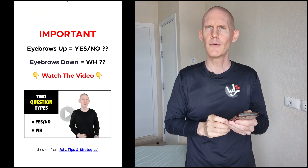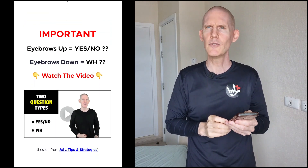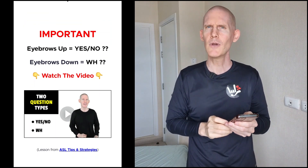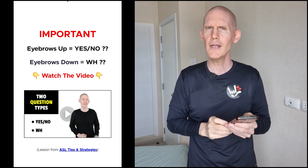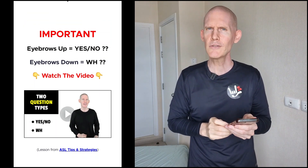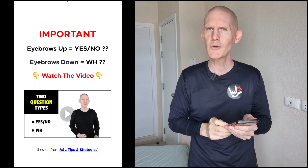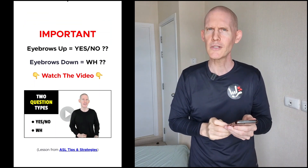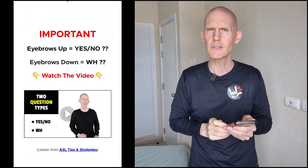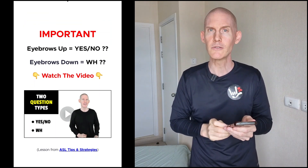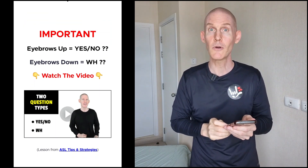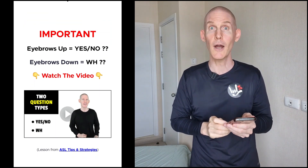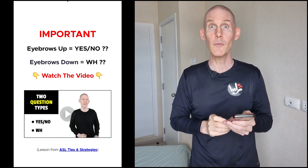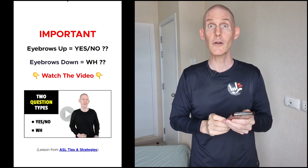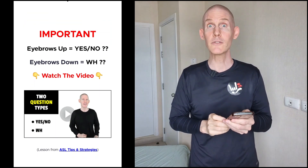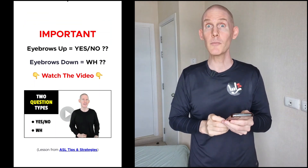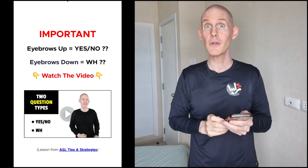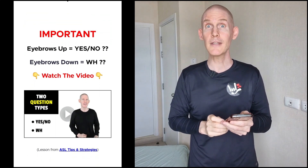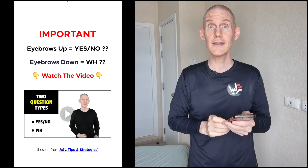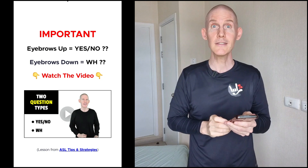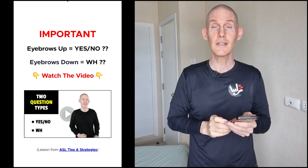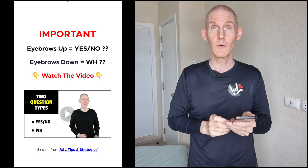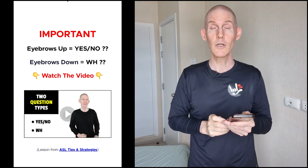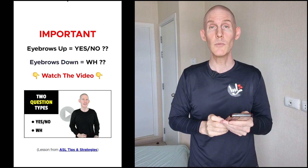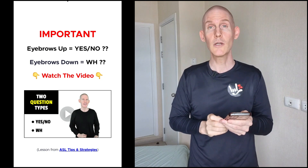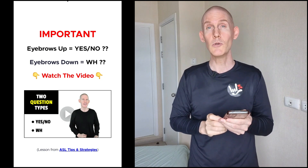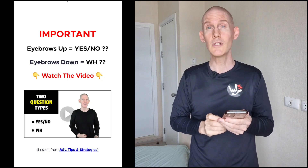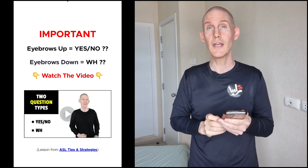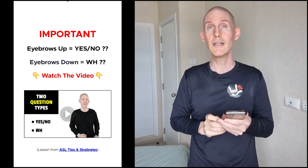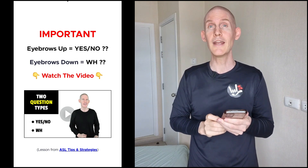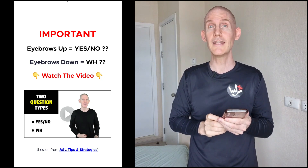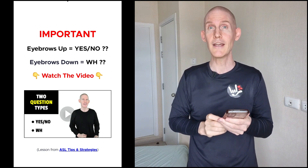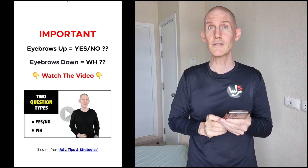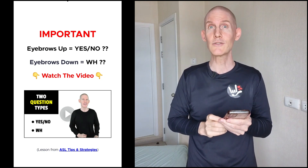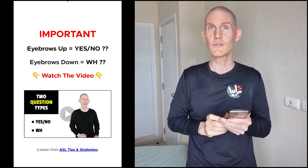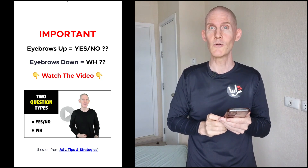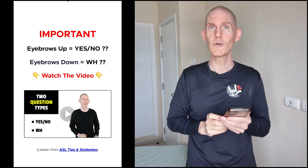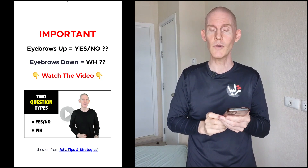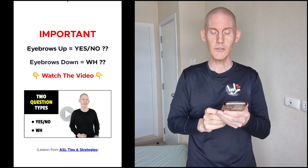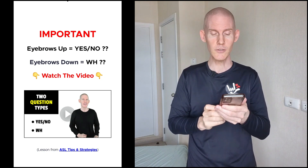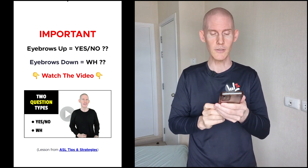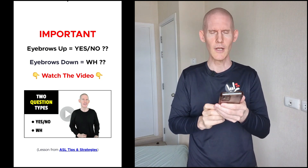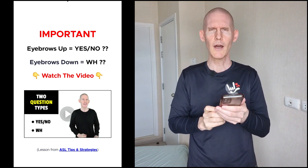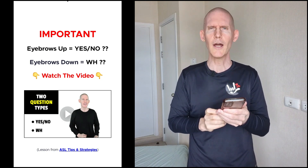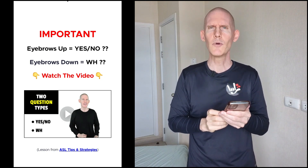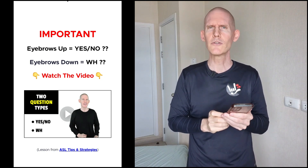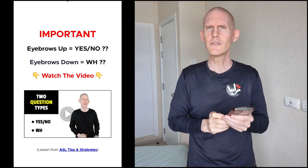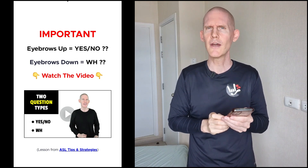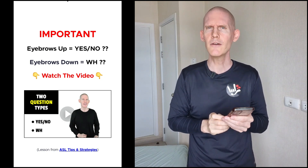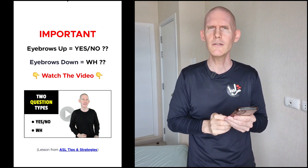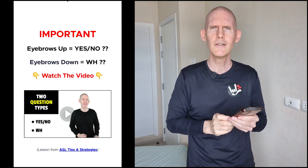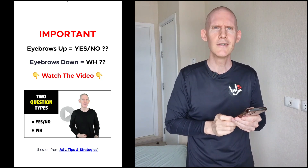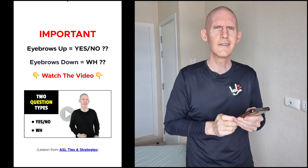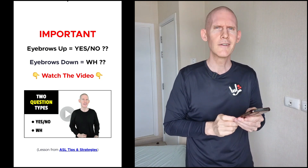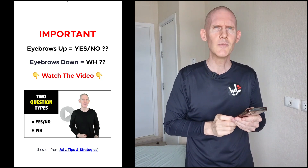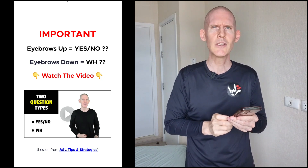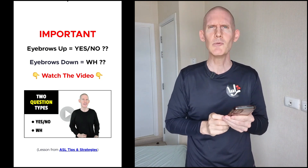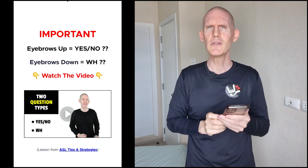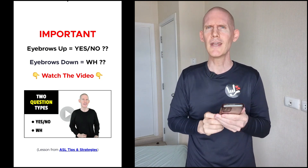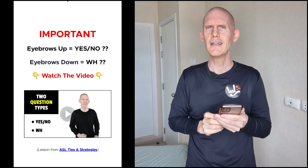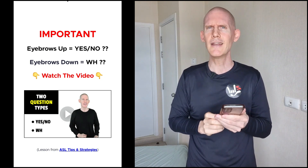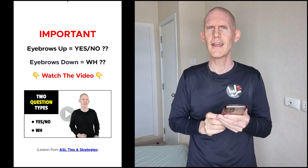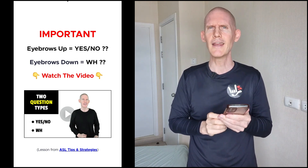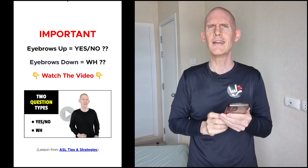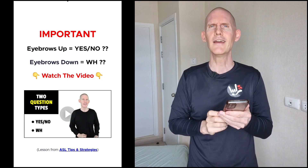a WH question. So eyebrows up like this, we're going to be communicating a yes/no question. Eyebrows down, we're going to